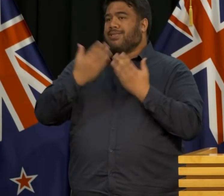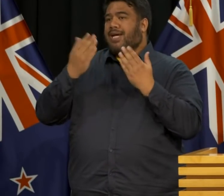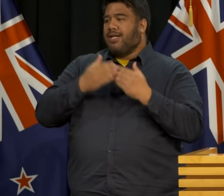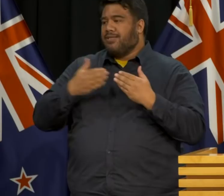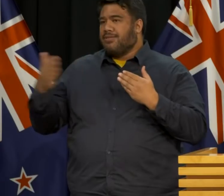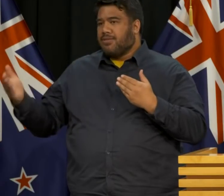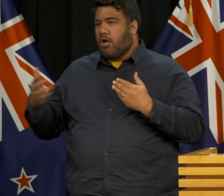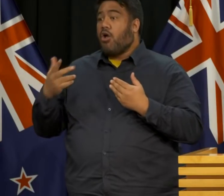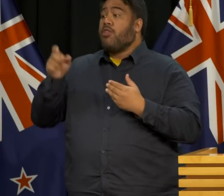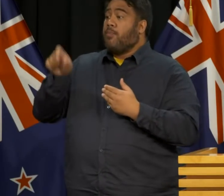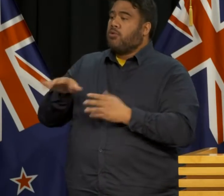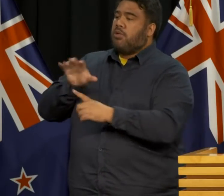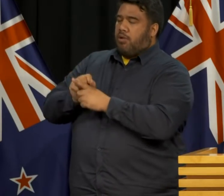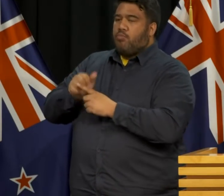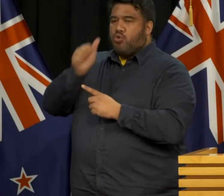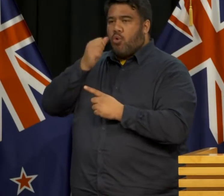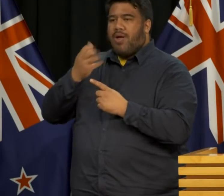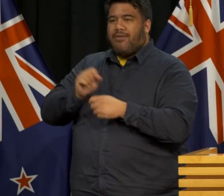so,